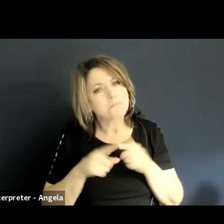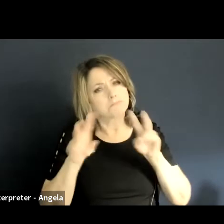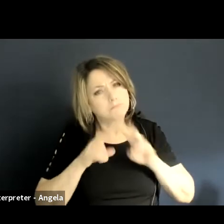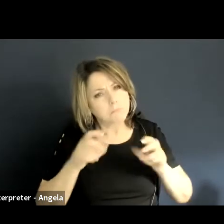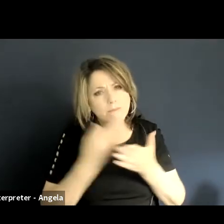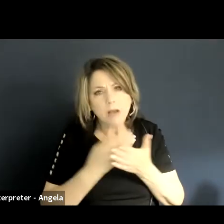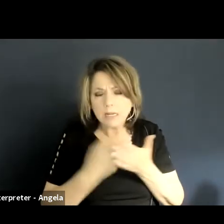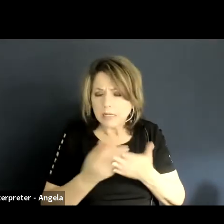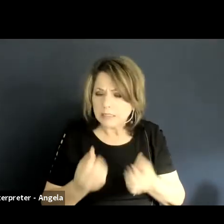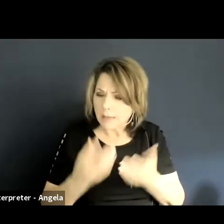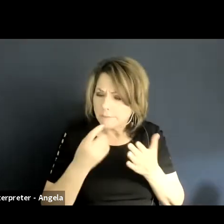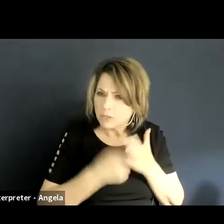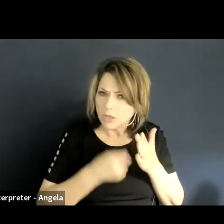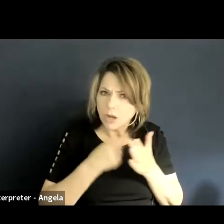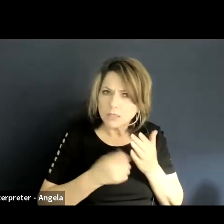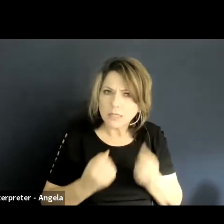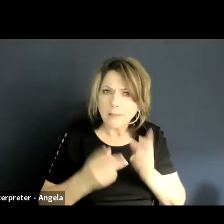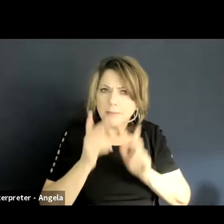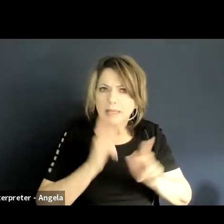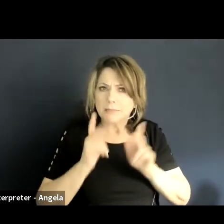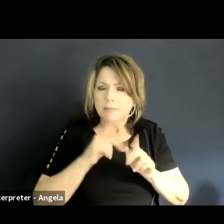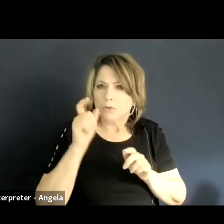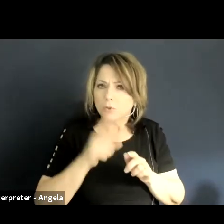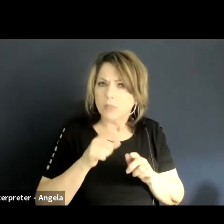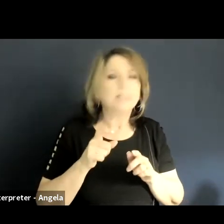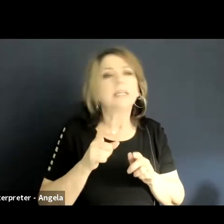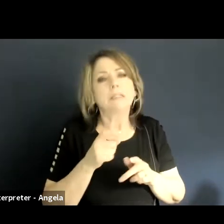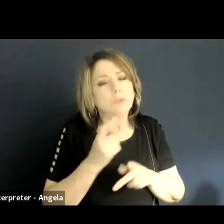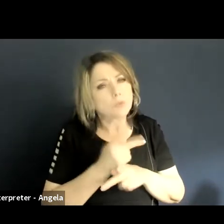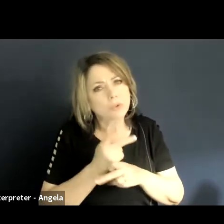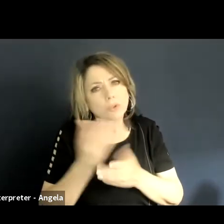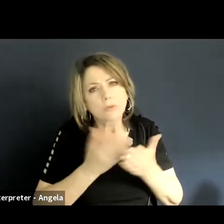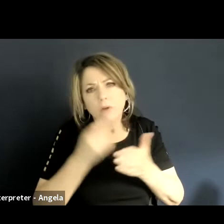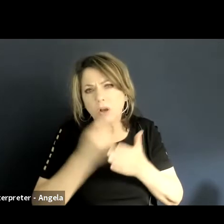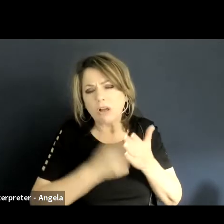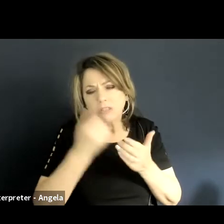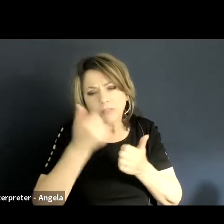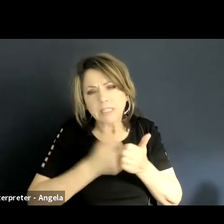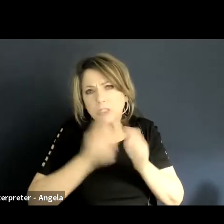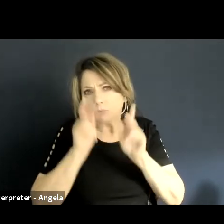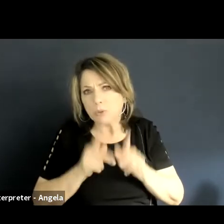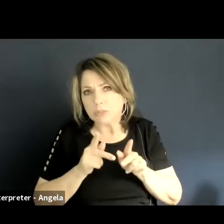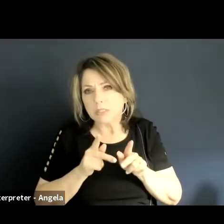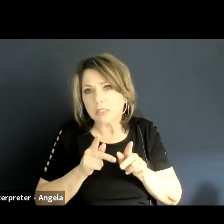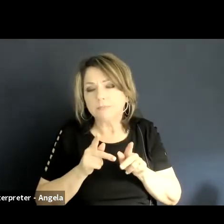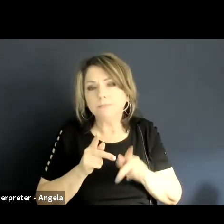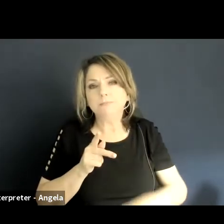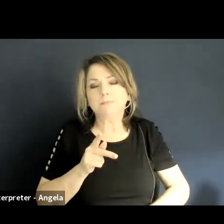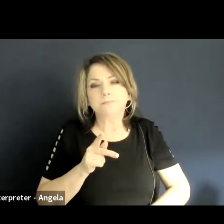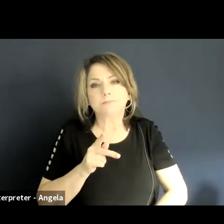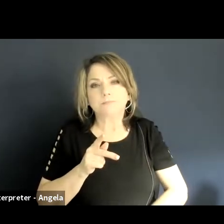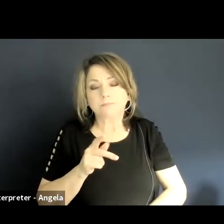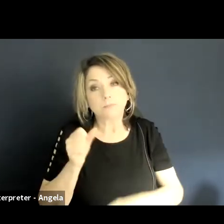does it cost? How many people do you need to serve at a cost per person in order to make the